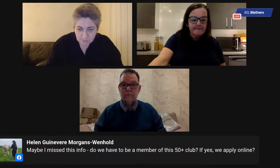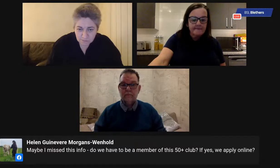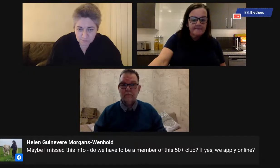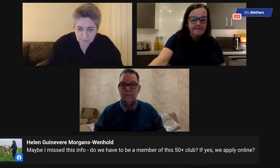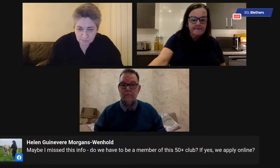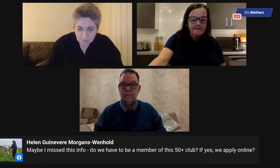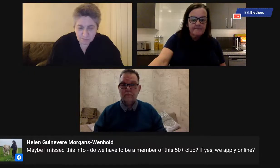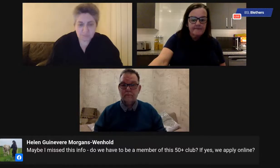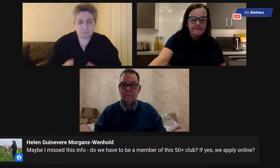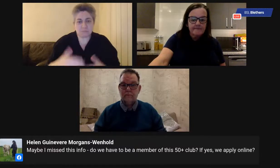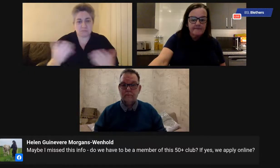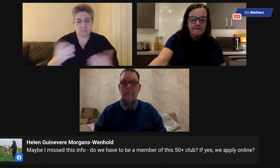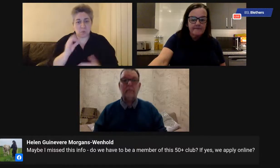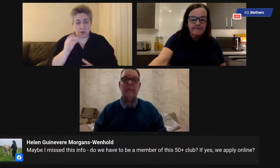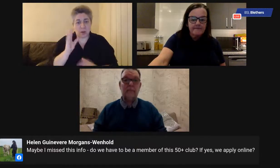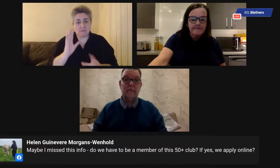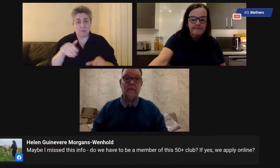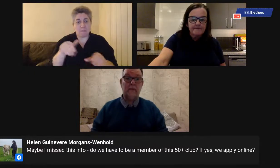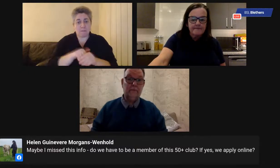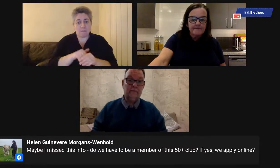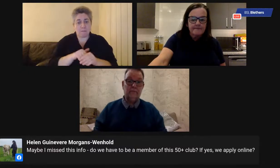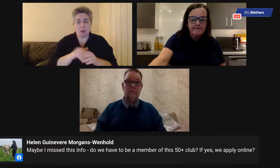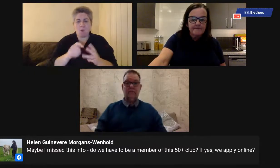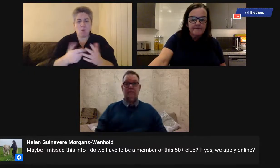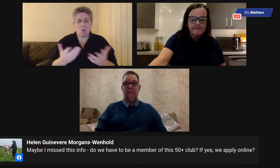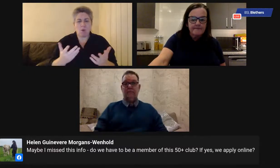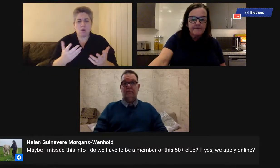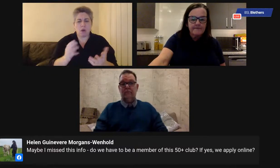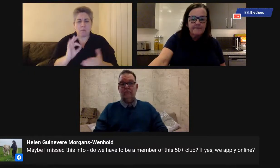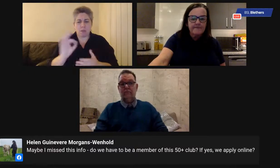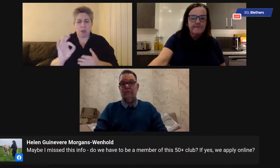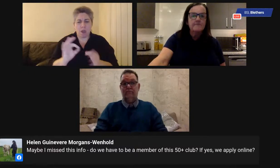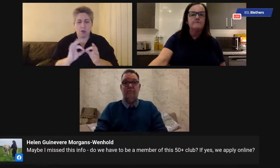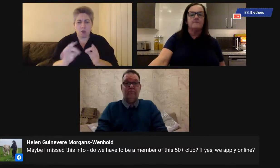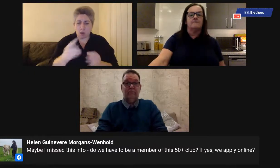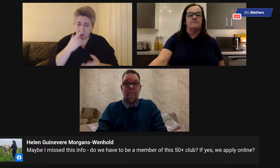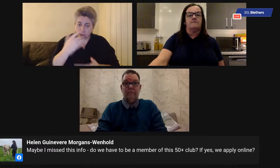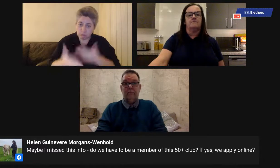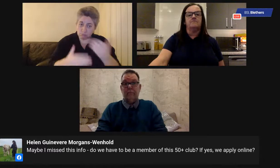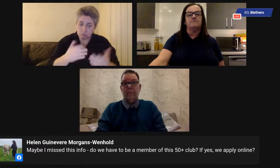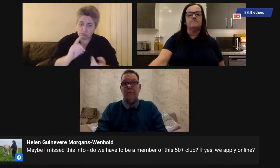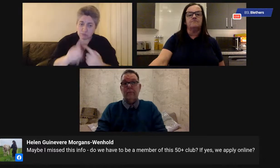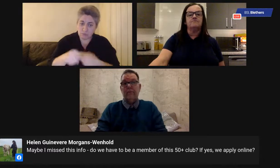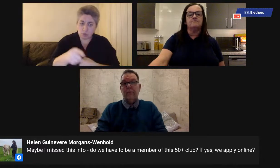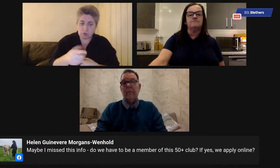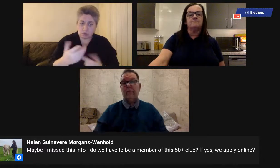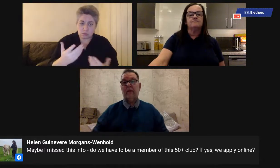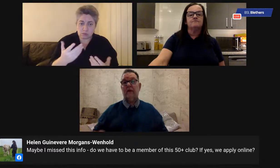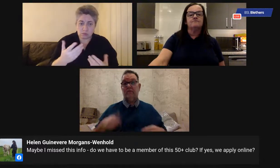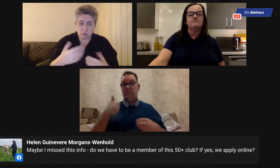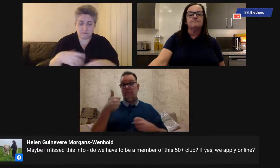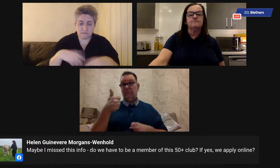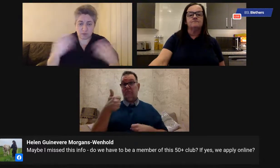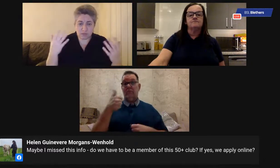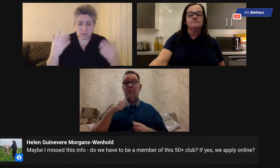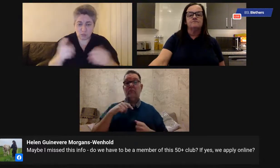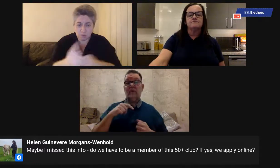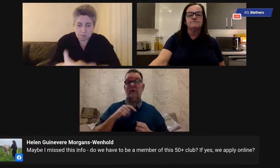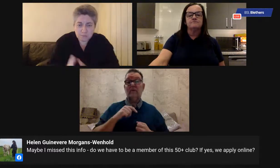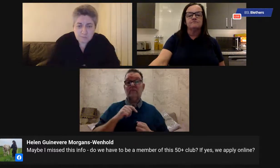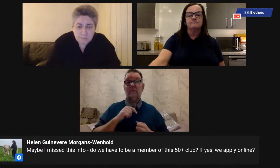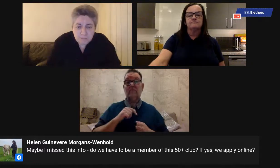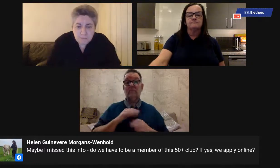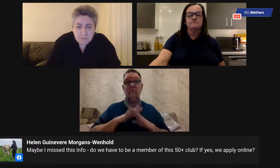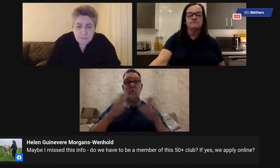So the questions came up on the screen. So maybe I've missed this information, but do we have to be a member of this 50